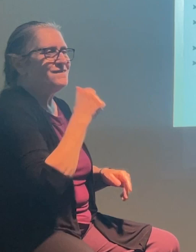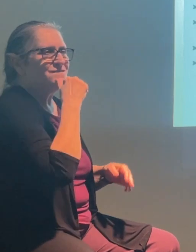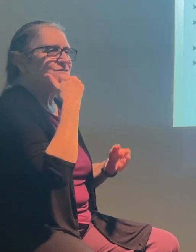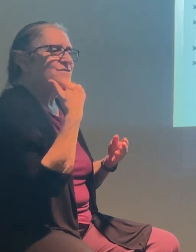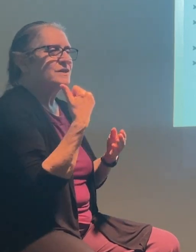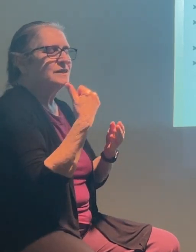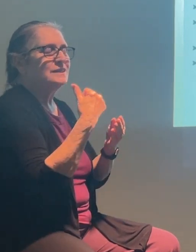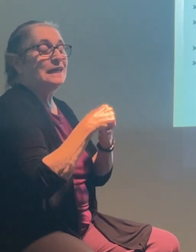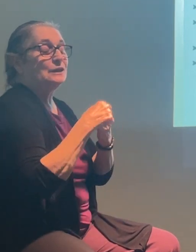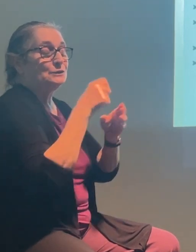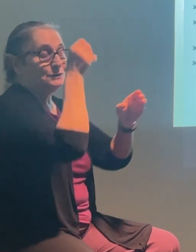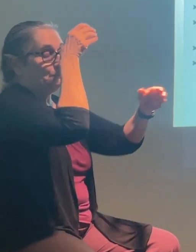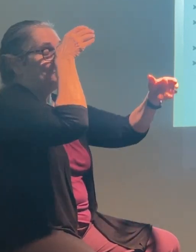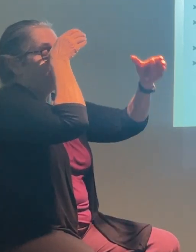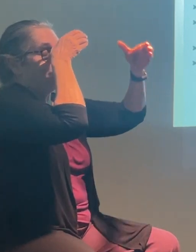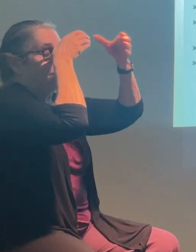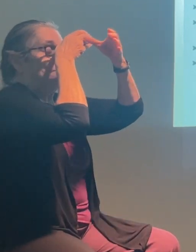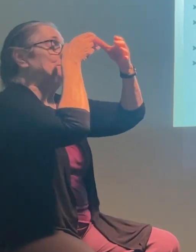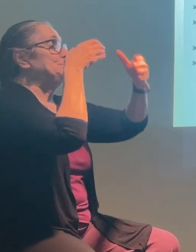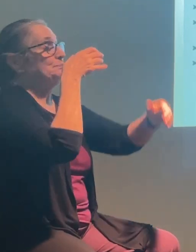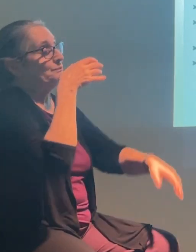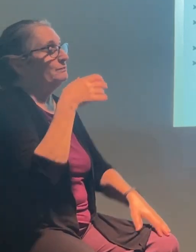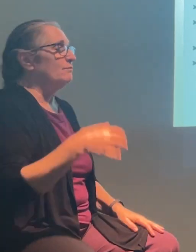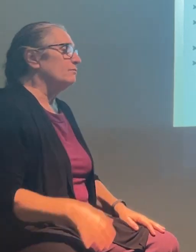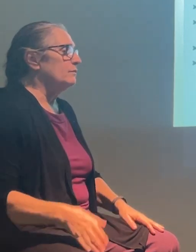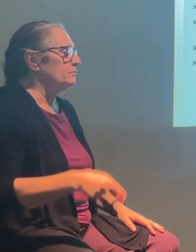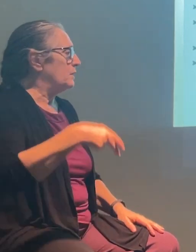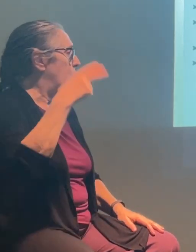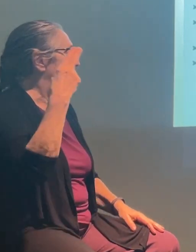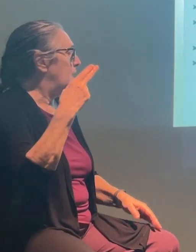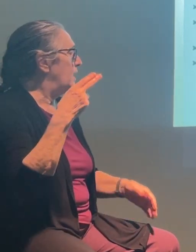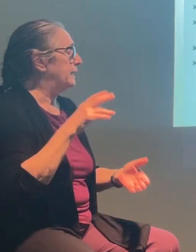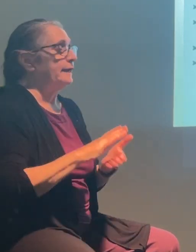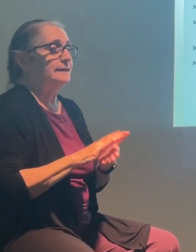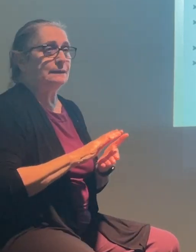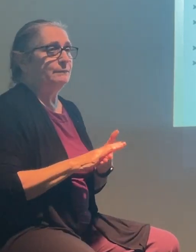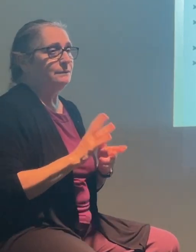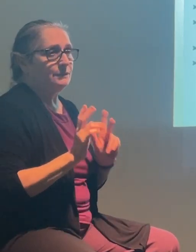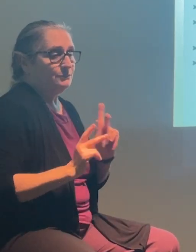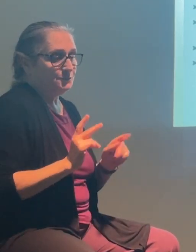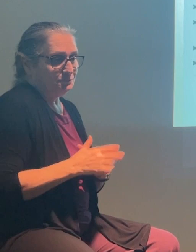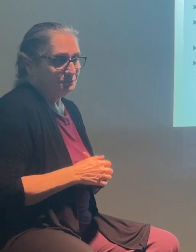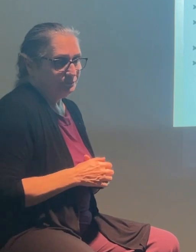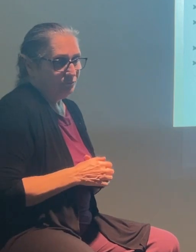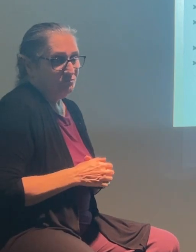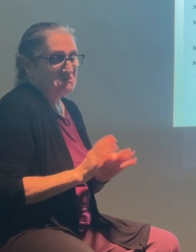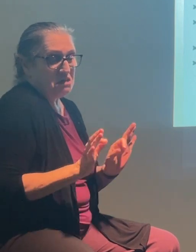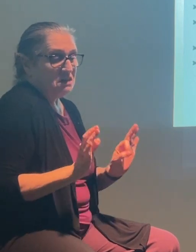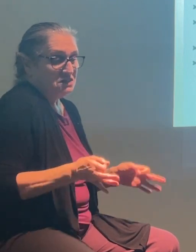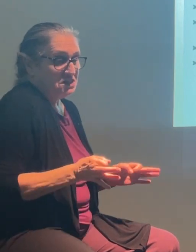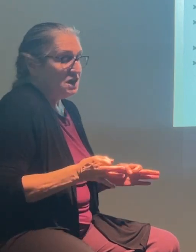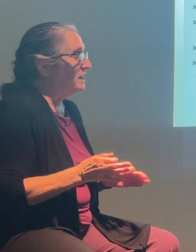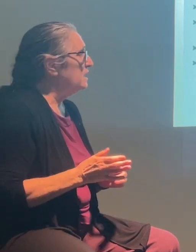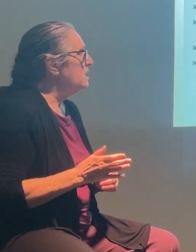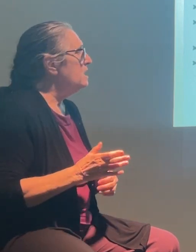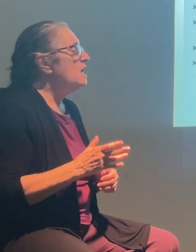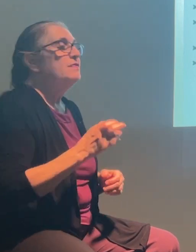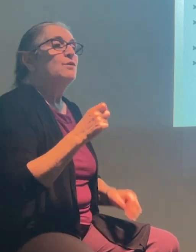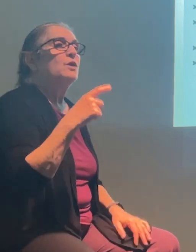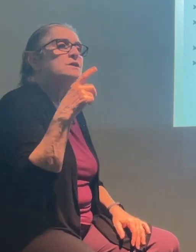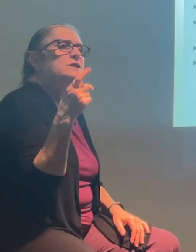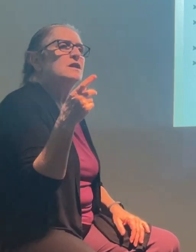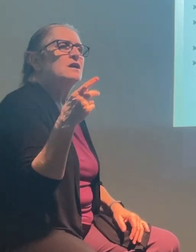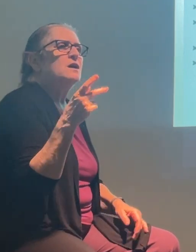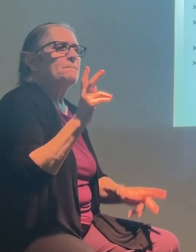academic writers, who had decided that they wanted a public